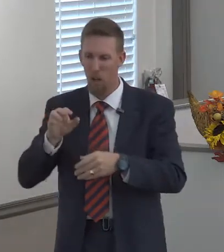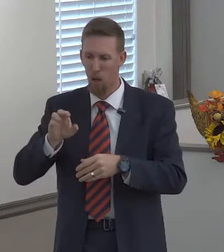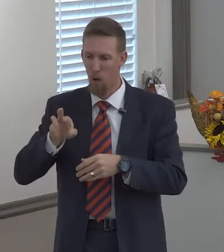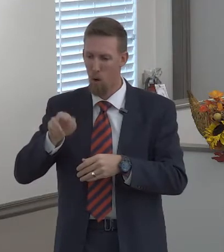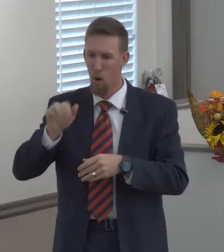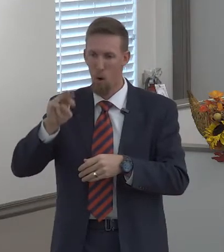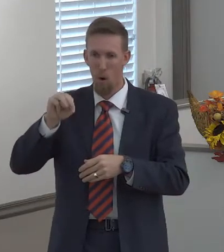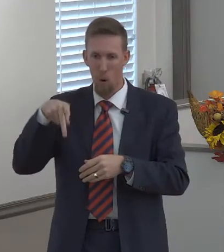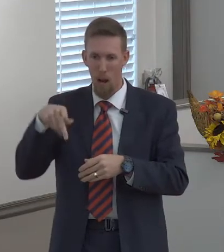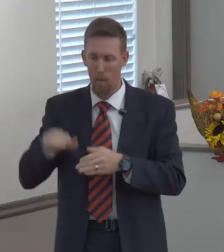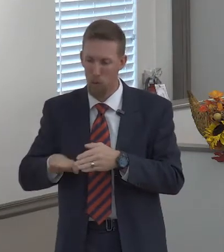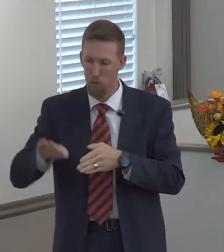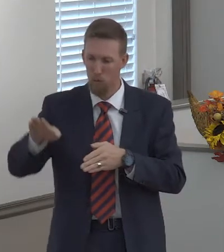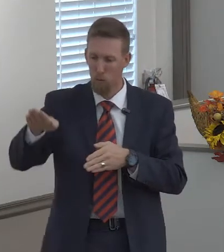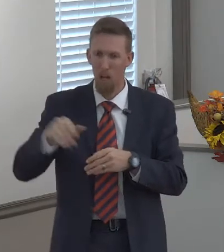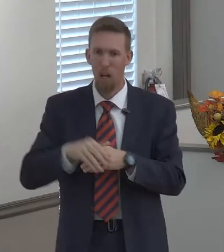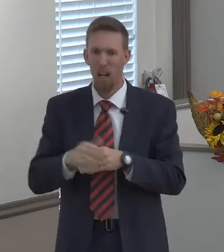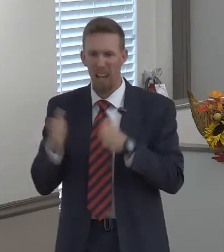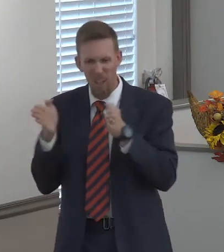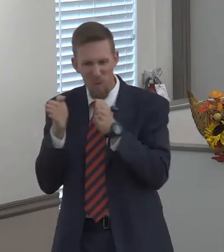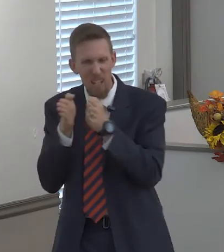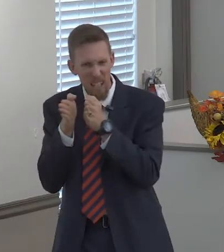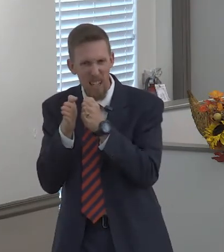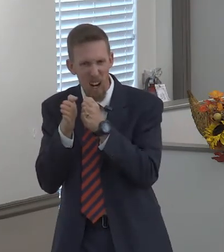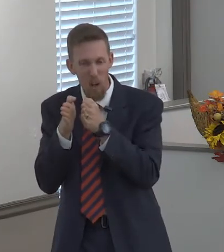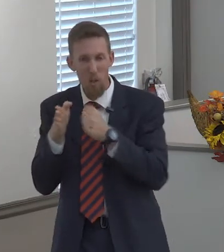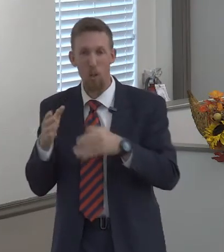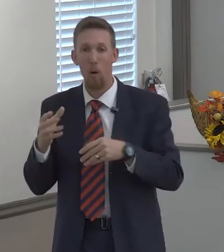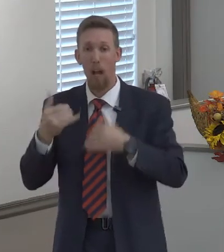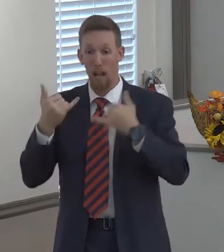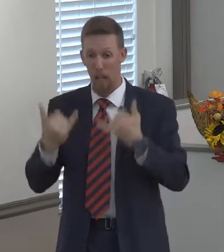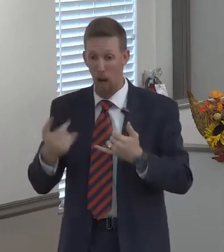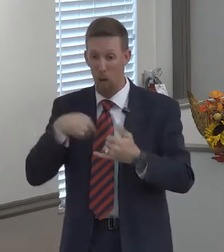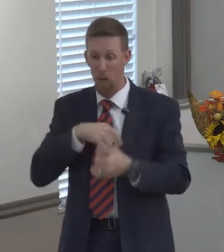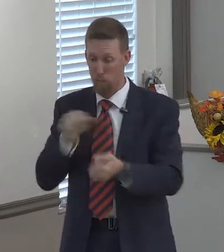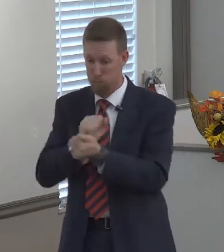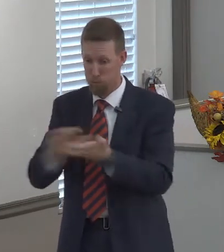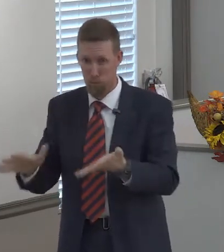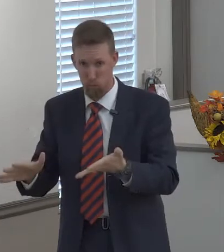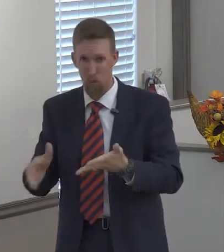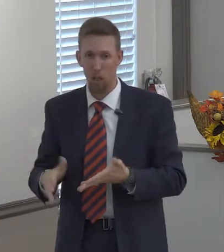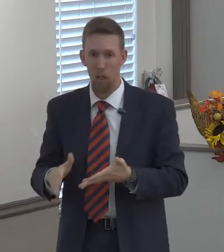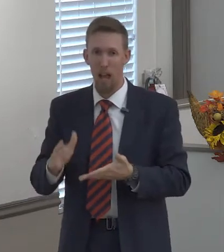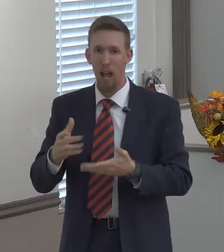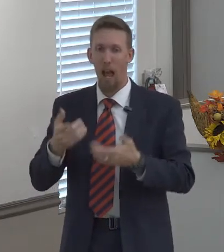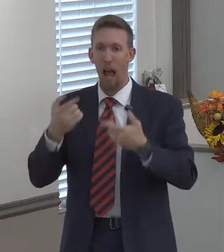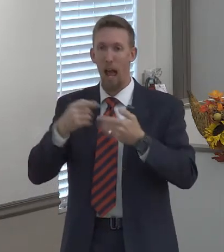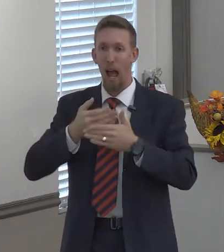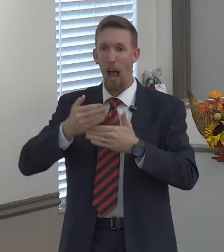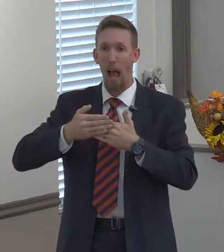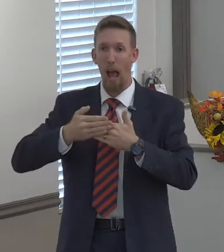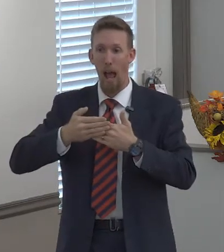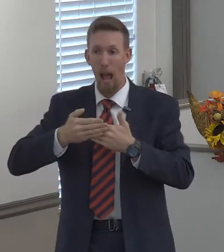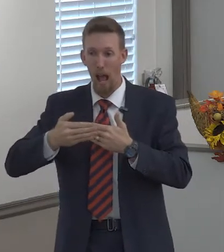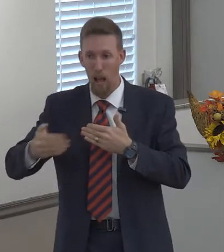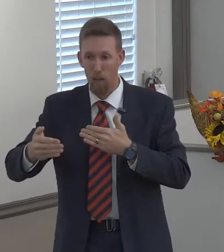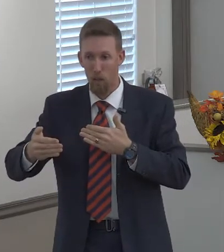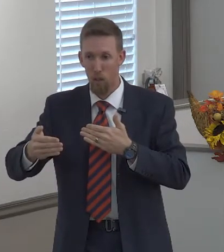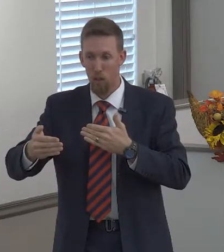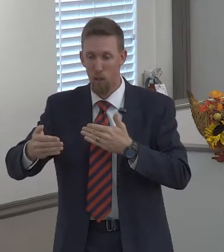The ramp is too narrow, and so what's going to happen is, as soon as that line is now through and